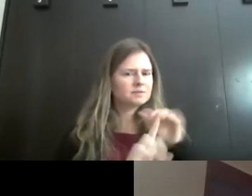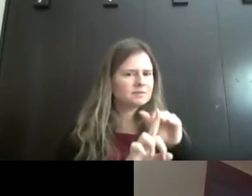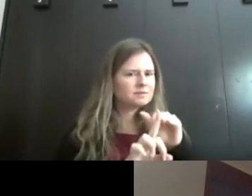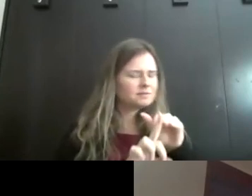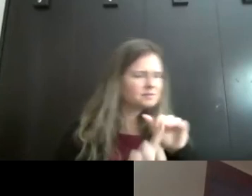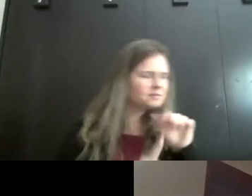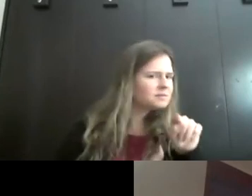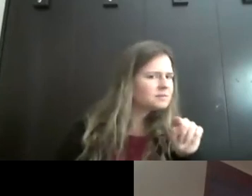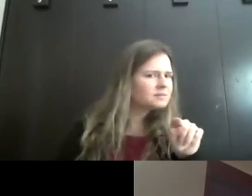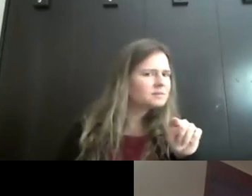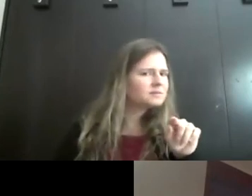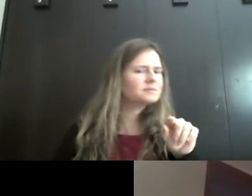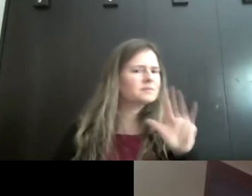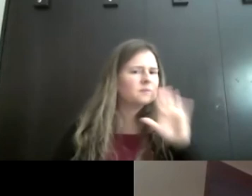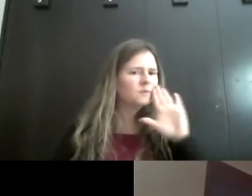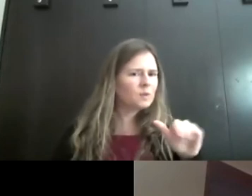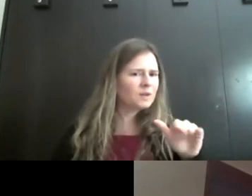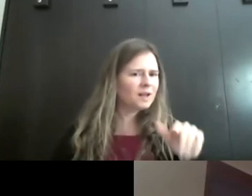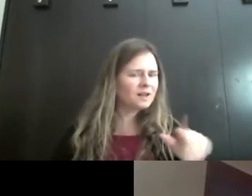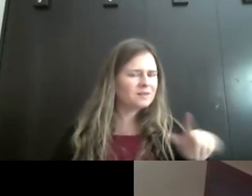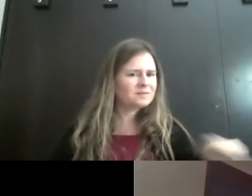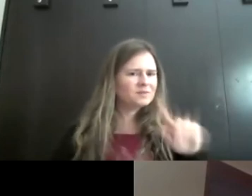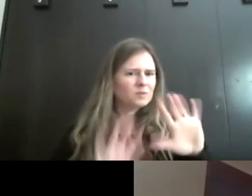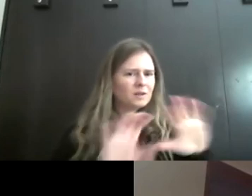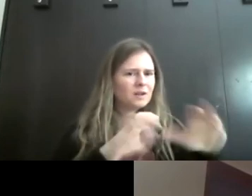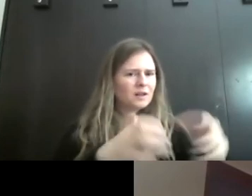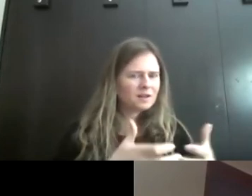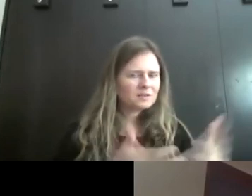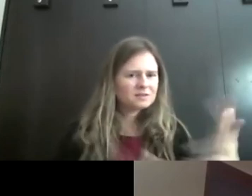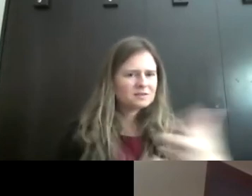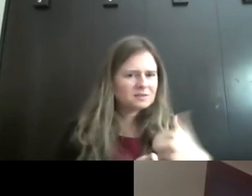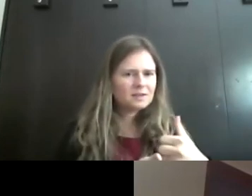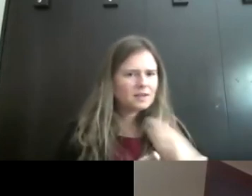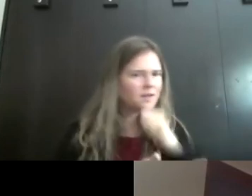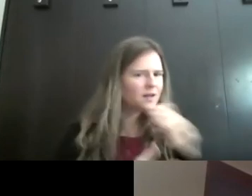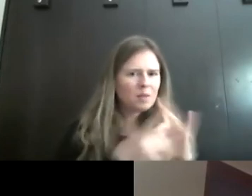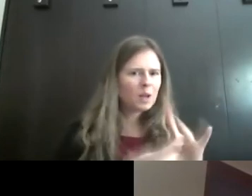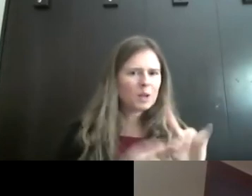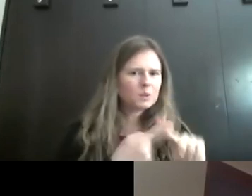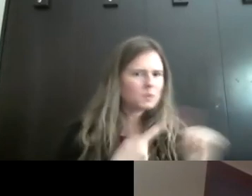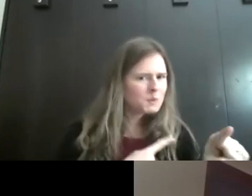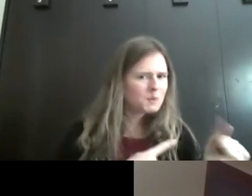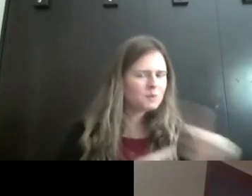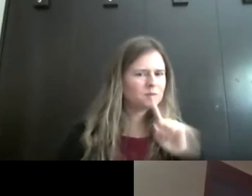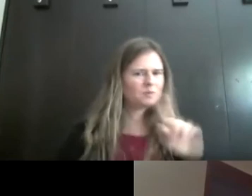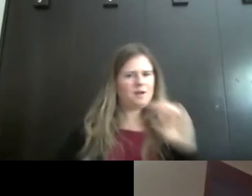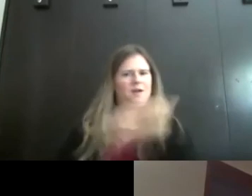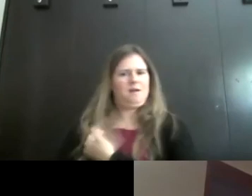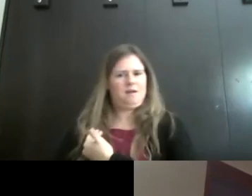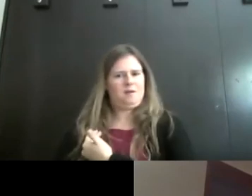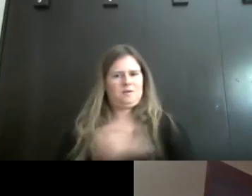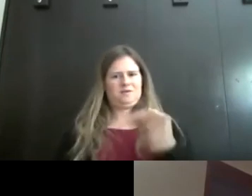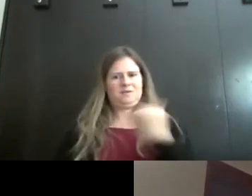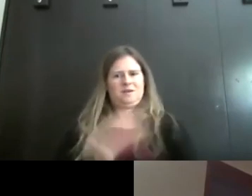History, everything you have doesn't belong to you, belongs to us. Those are our